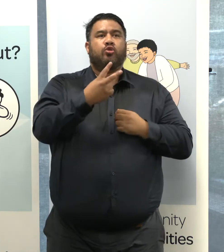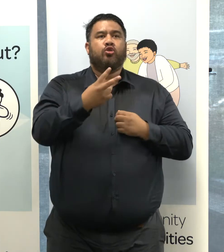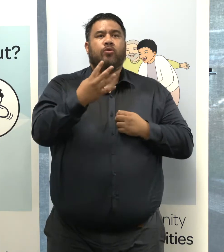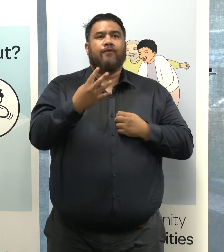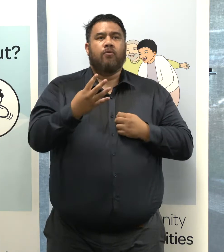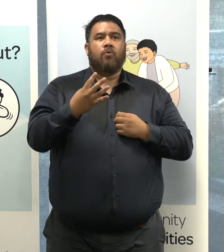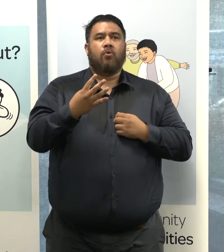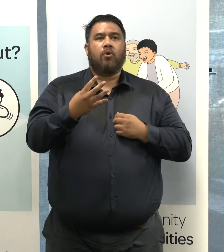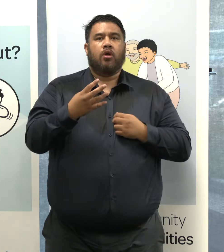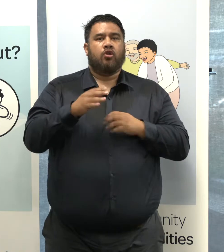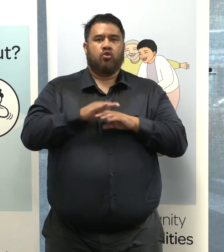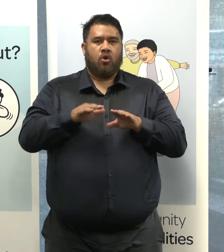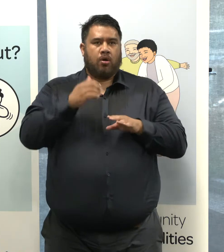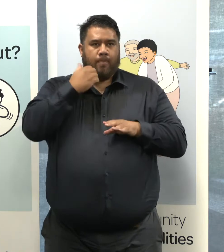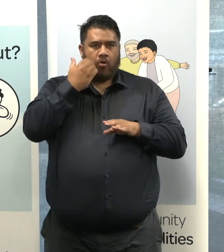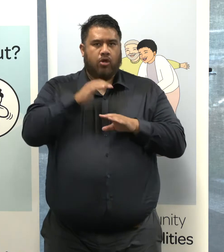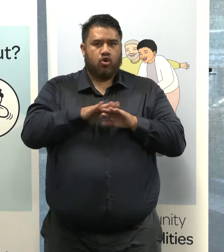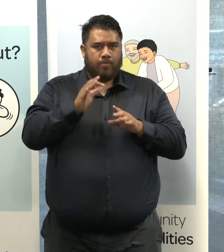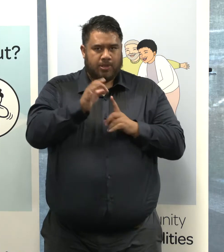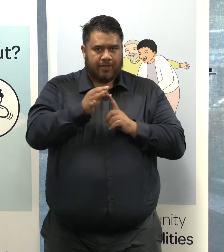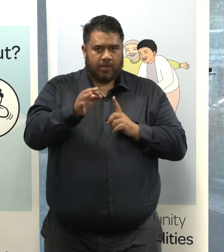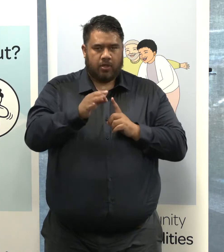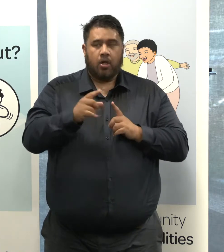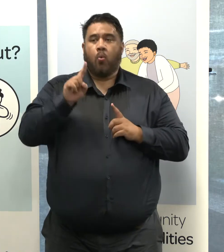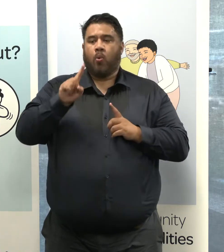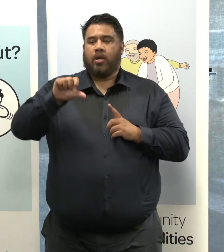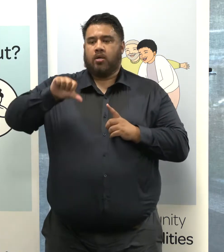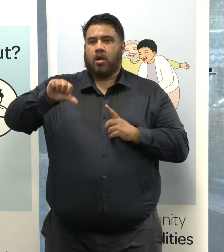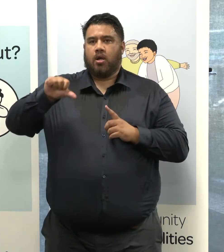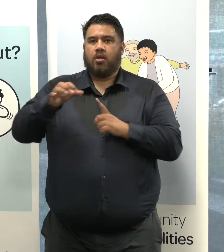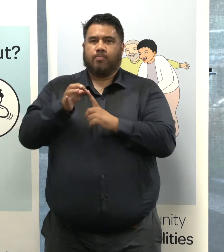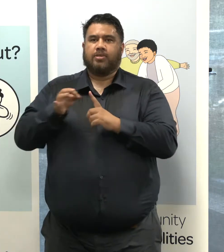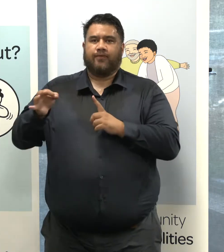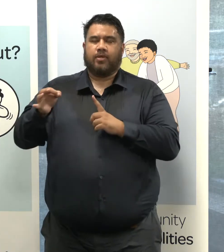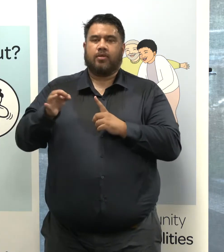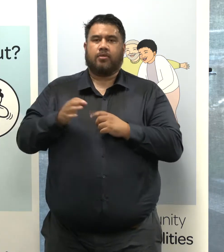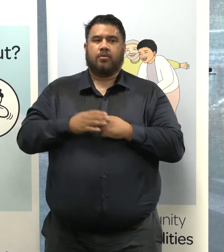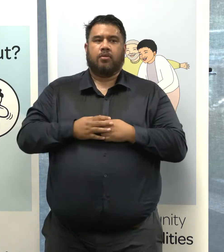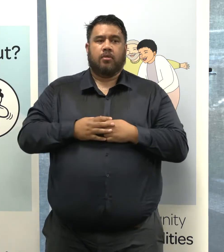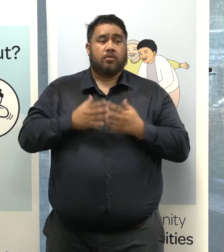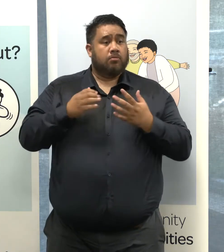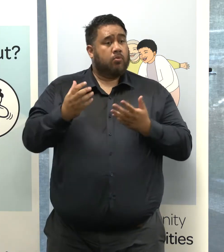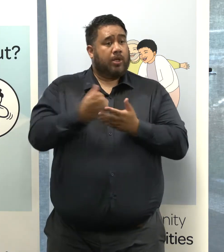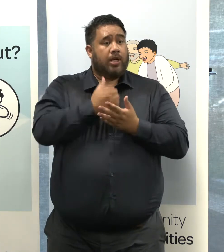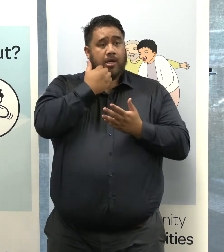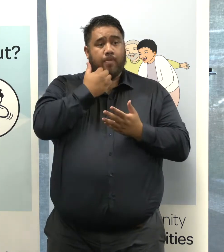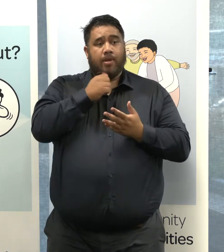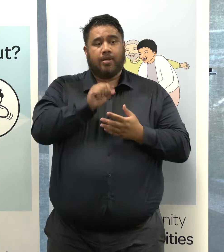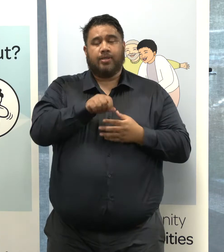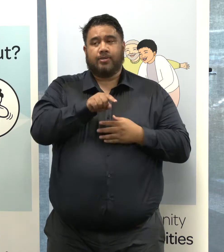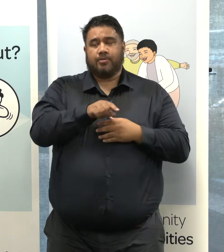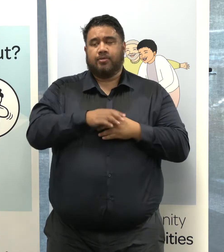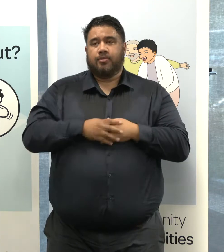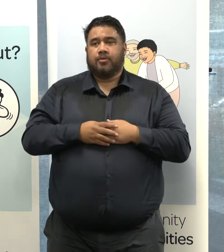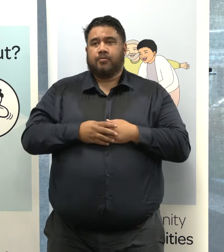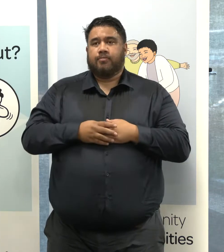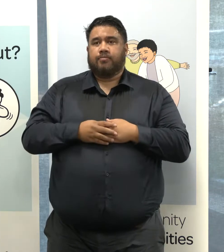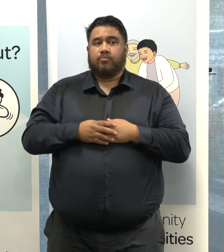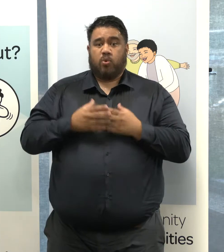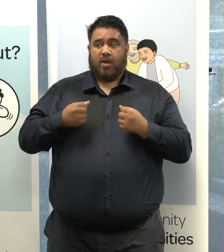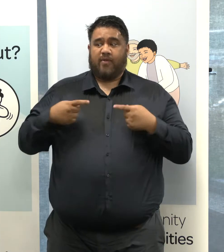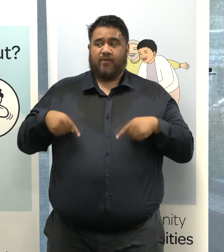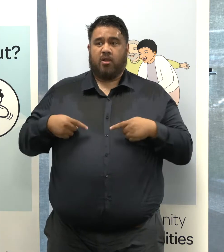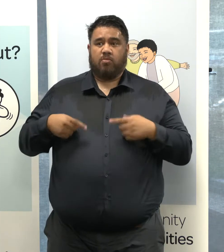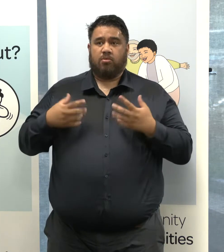224 are non-Māori, non-Pacific, and 199 are Pacific. So we do collect those data and have them